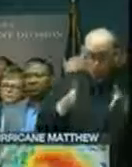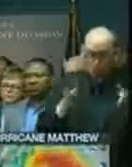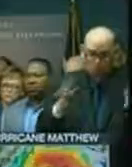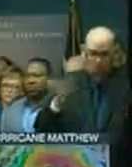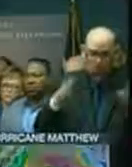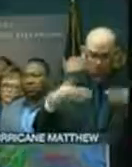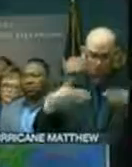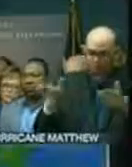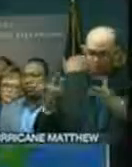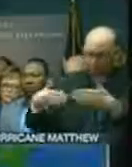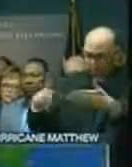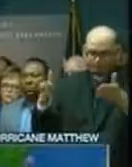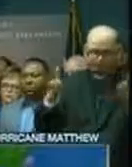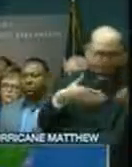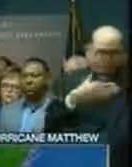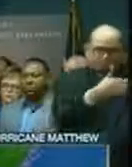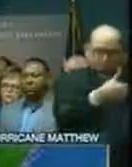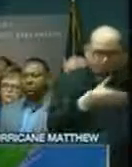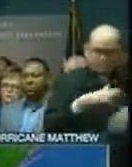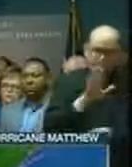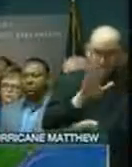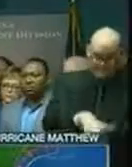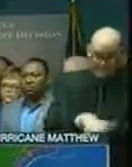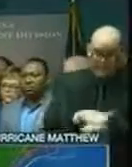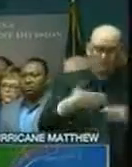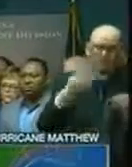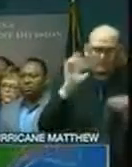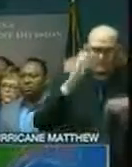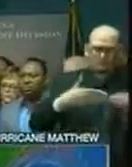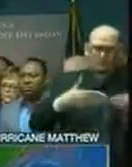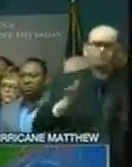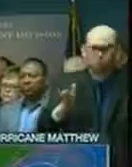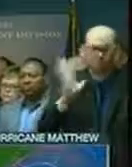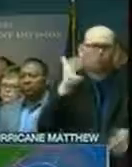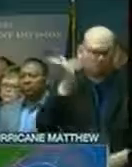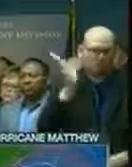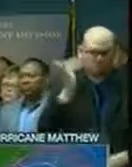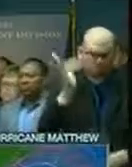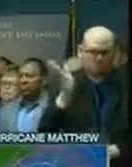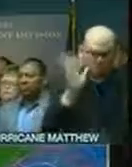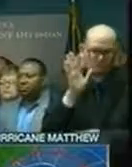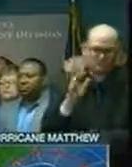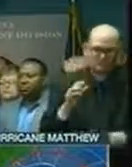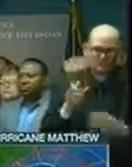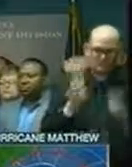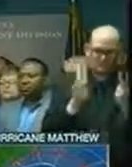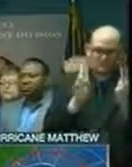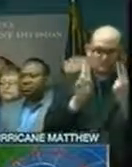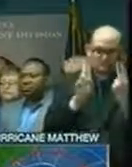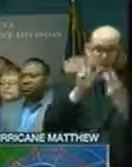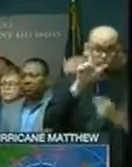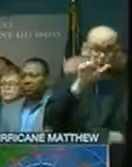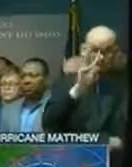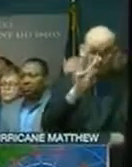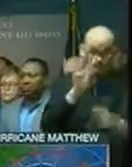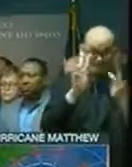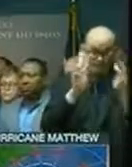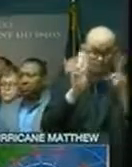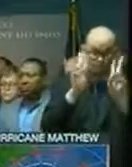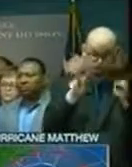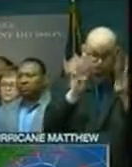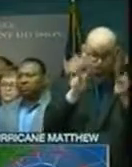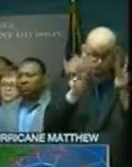midday. They are still going to be manning the traffic points until it gets dangerous, and then at some point we're going to have to get all of our